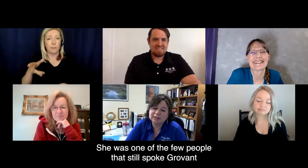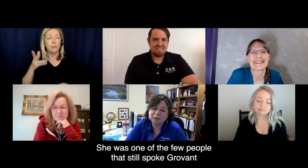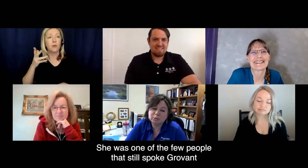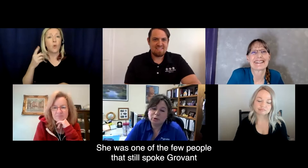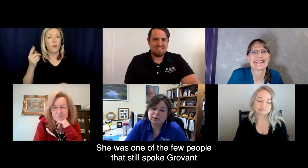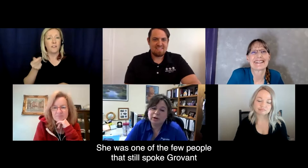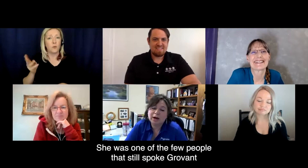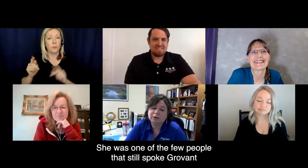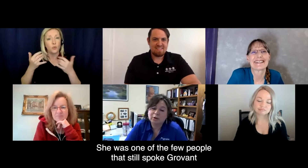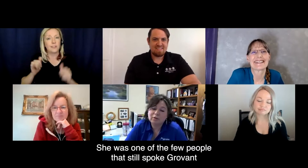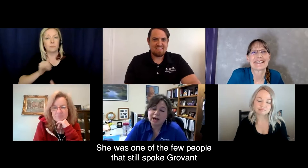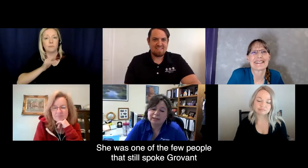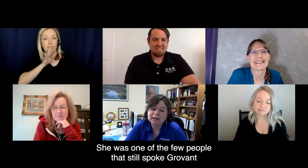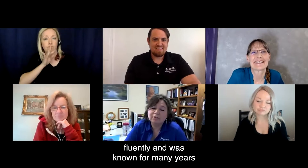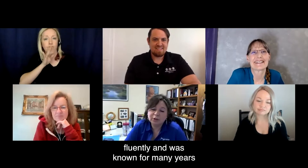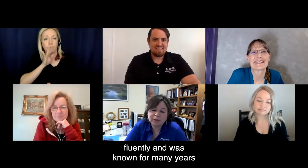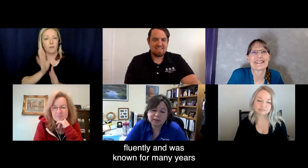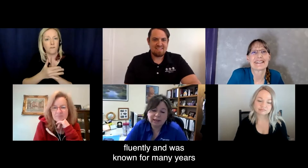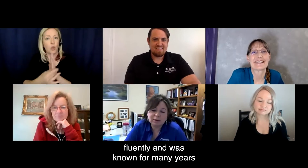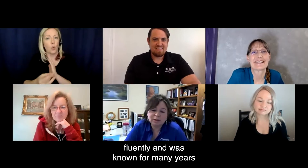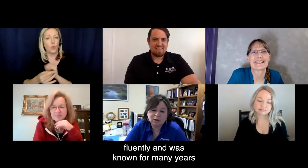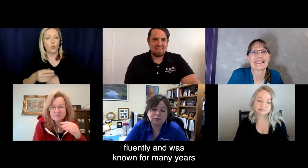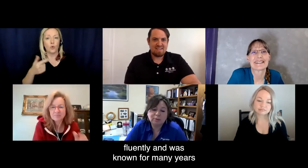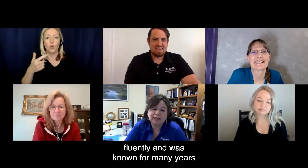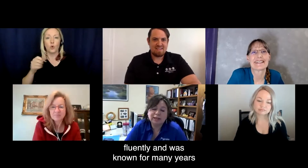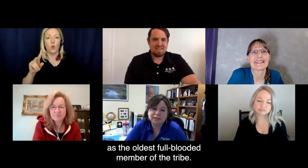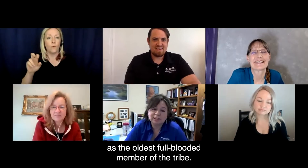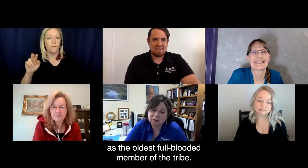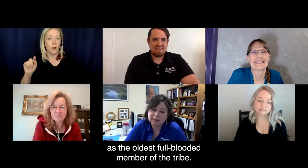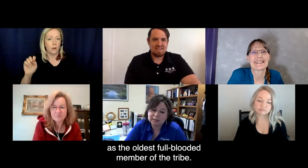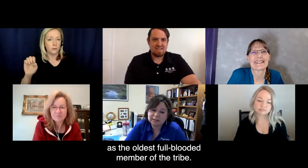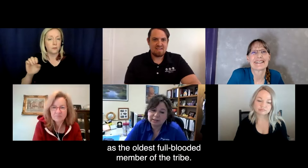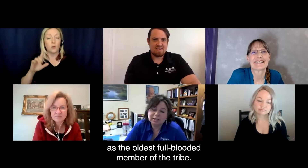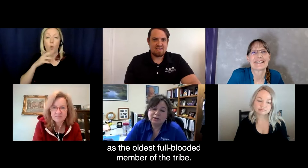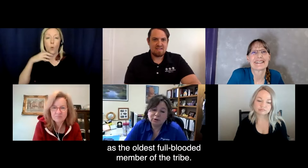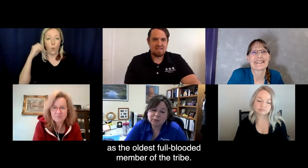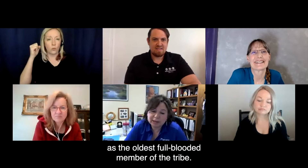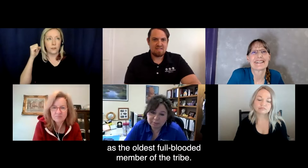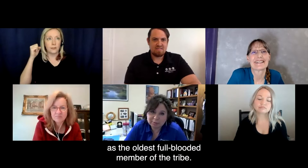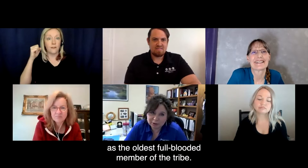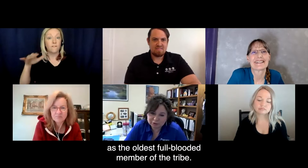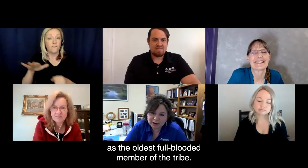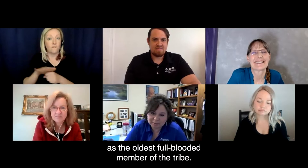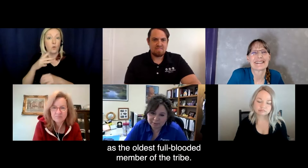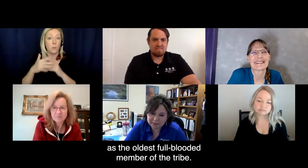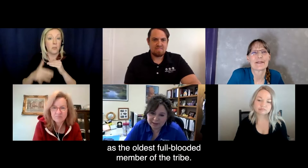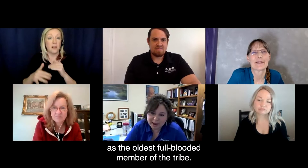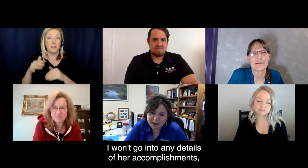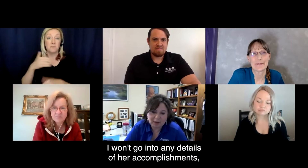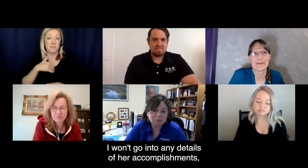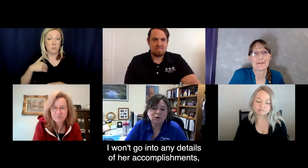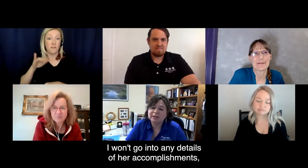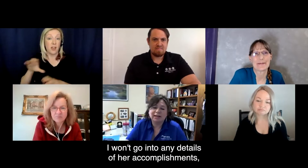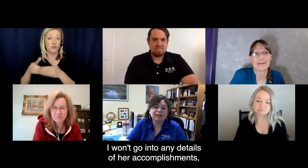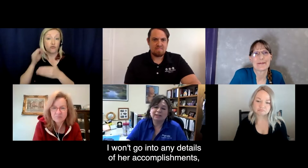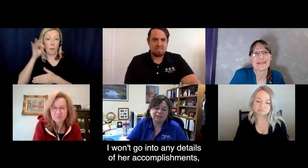that still spoke Grovant fluently and was known for many years as the oldest full-blooded member of the tribe. I